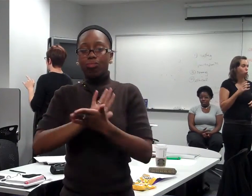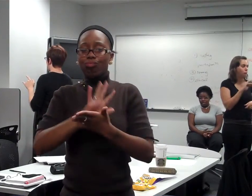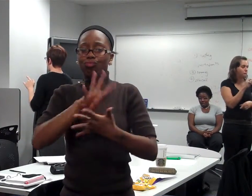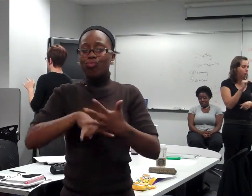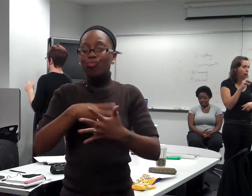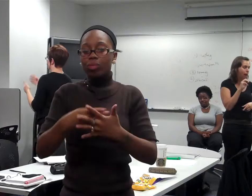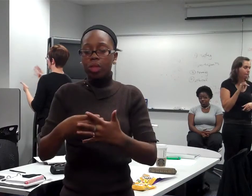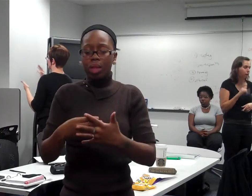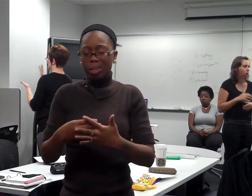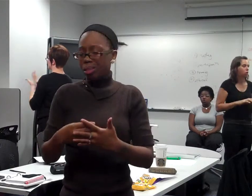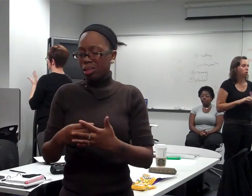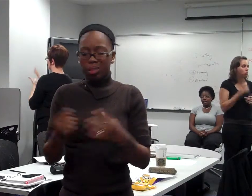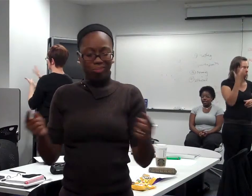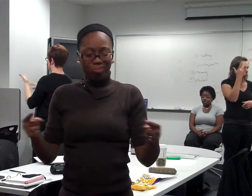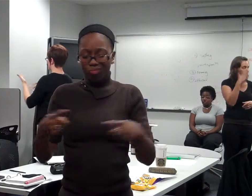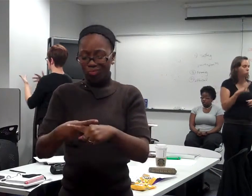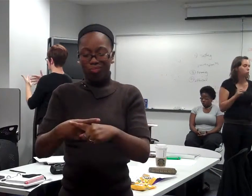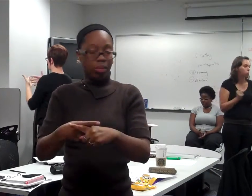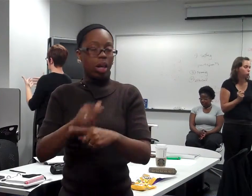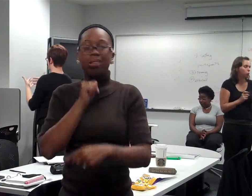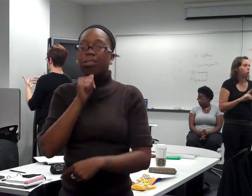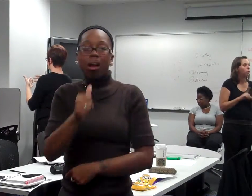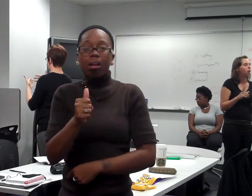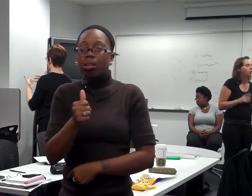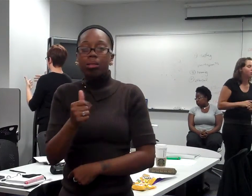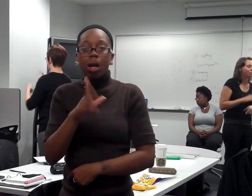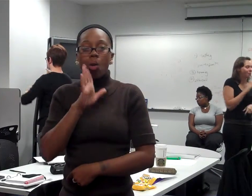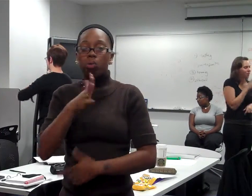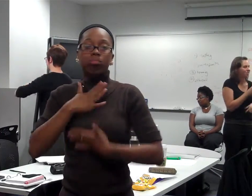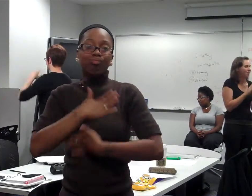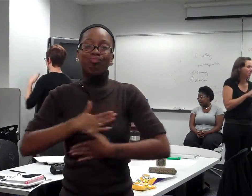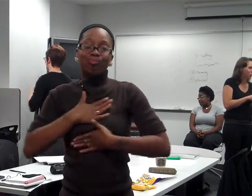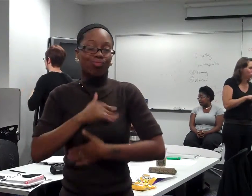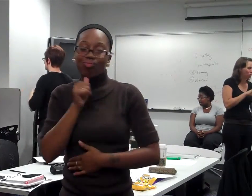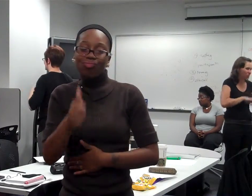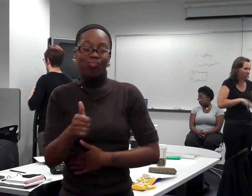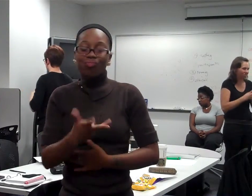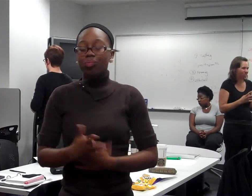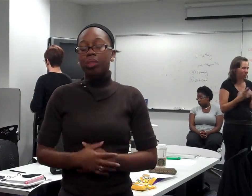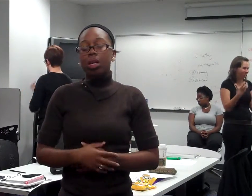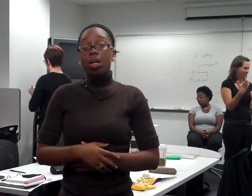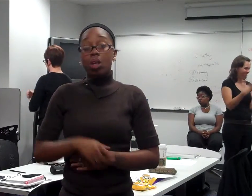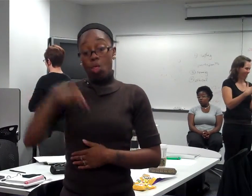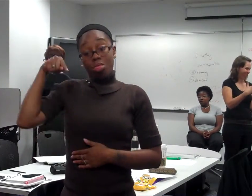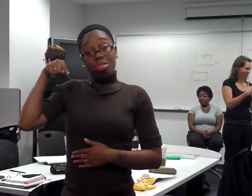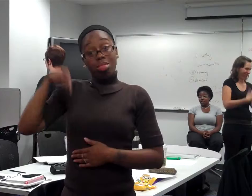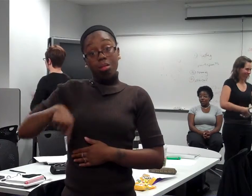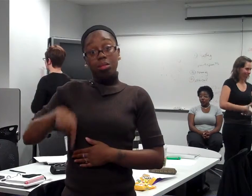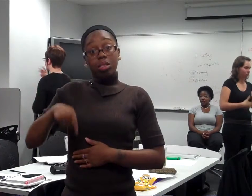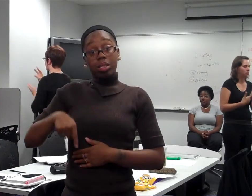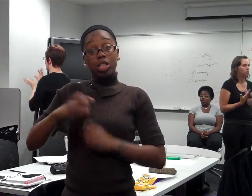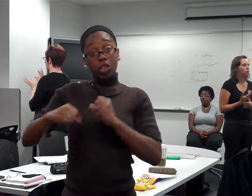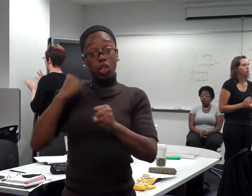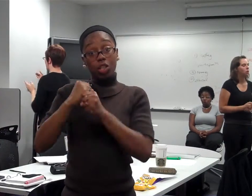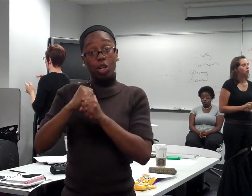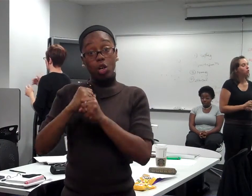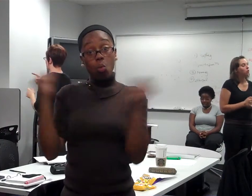much sense because we would not get to enjoy it. So instead, this winter, we will be driving down to an even colder